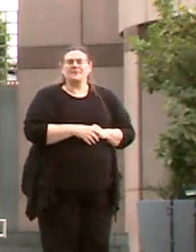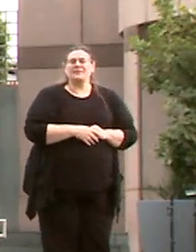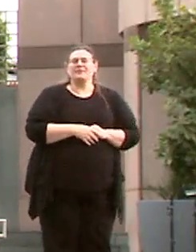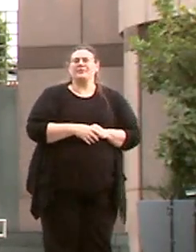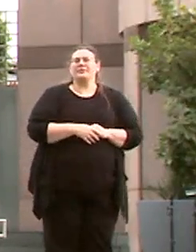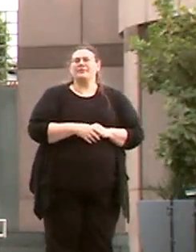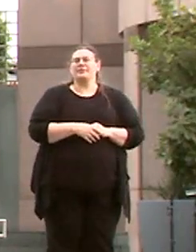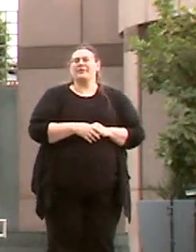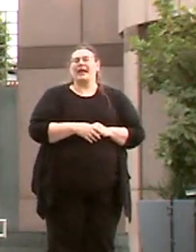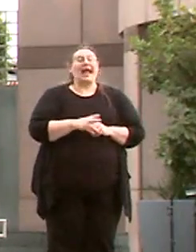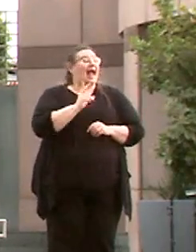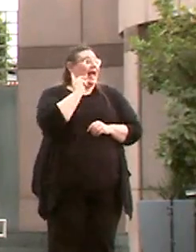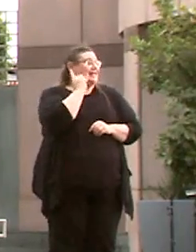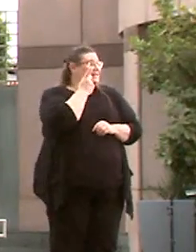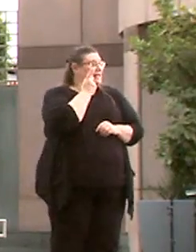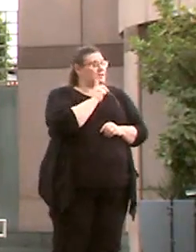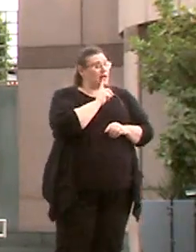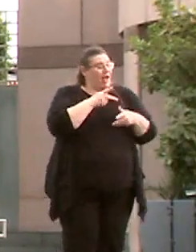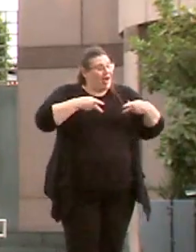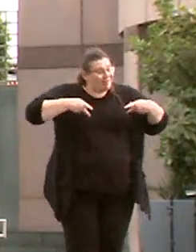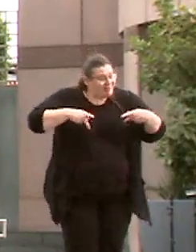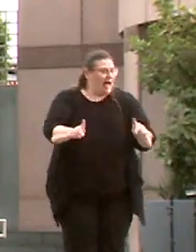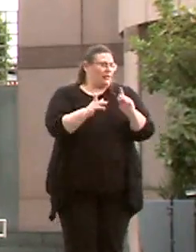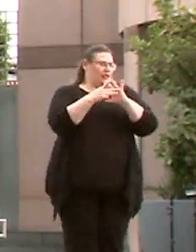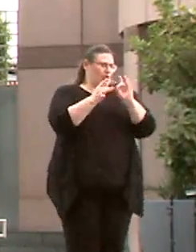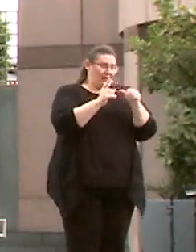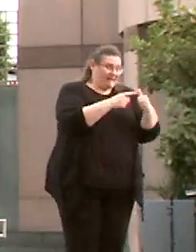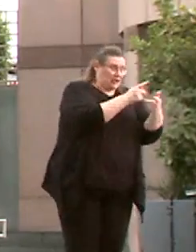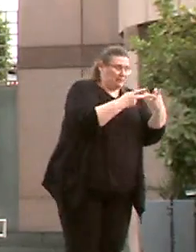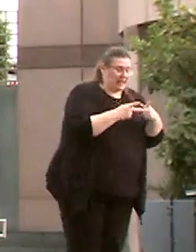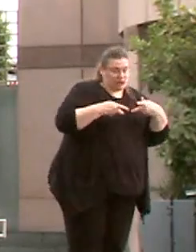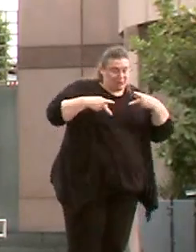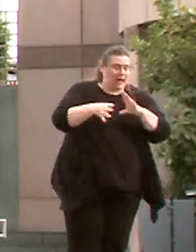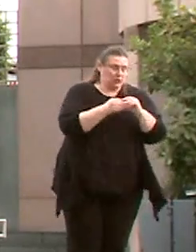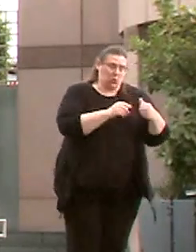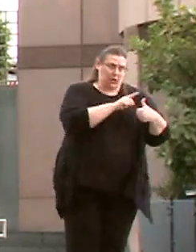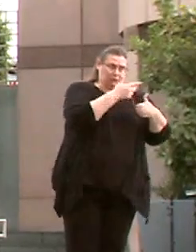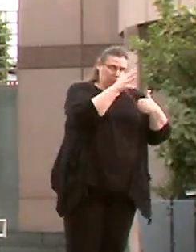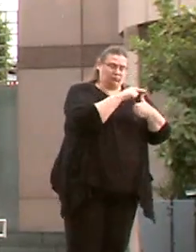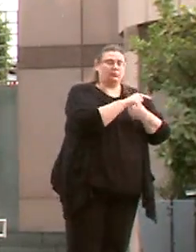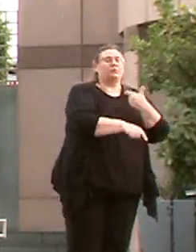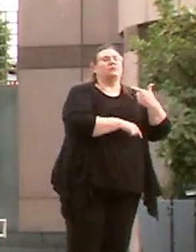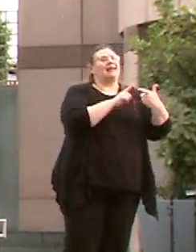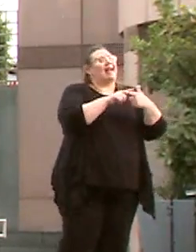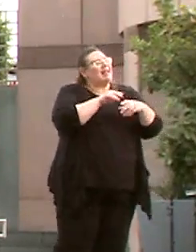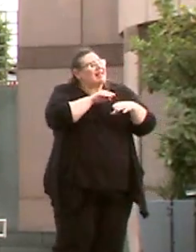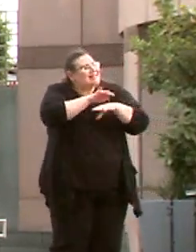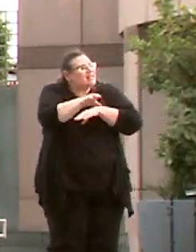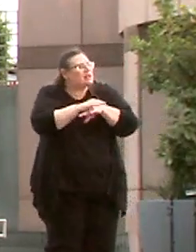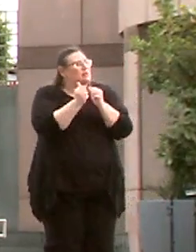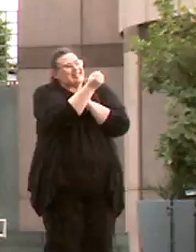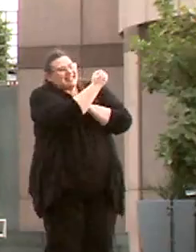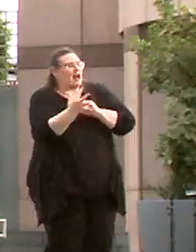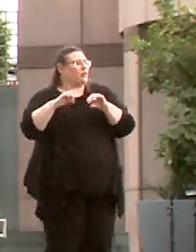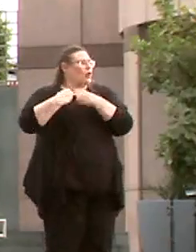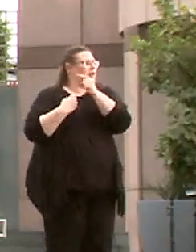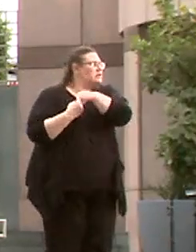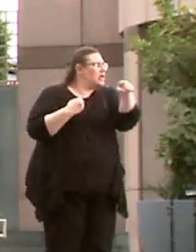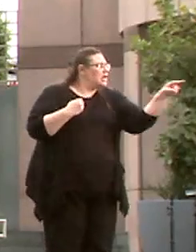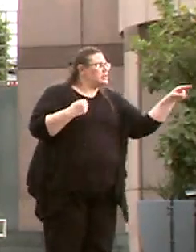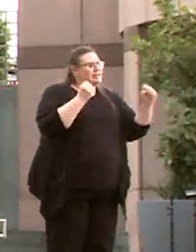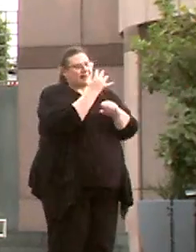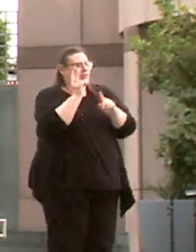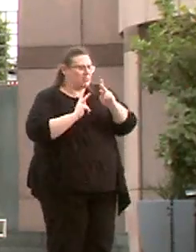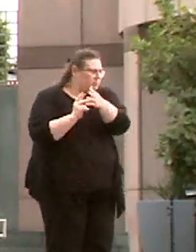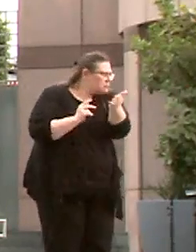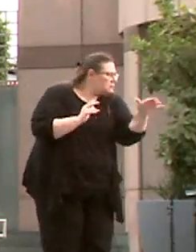that Disney actually allowed the story to even be told, firstly, but then consulted with numerous organizations and